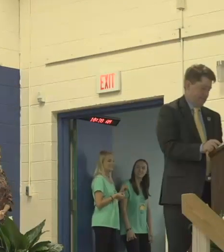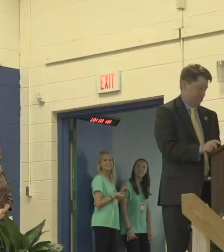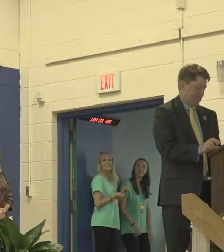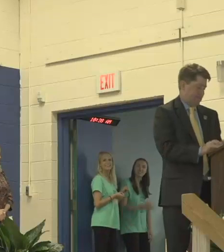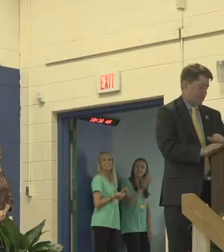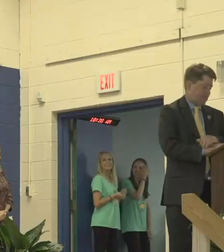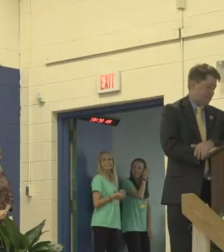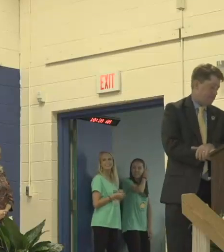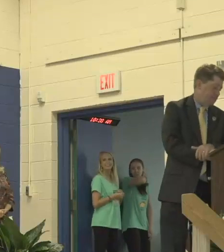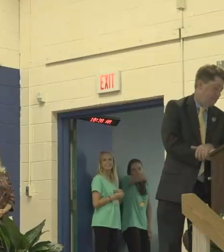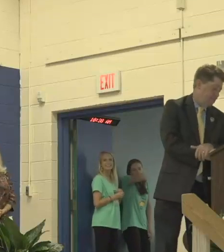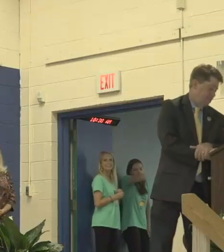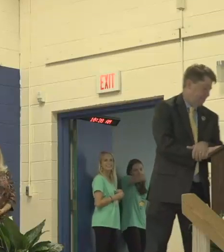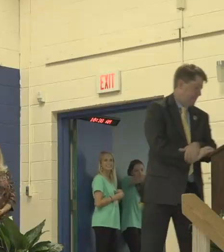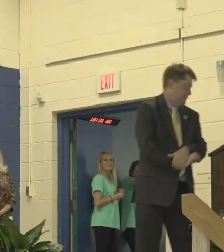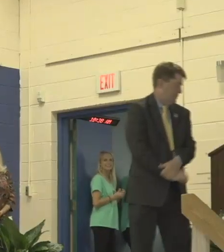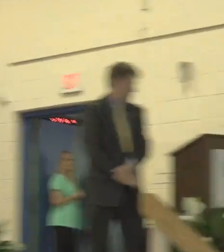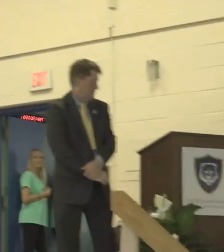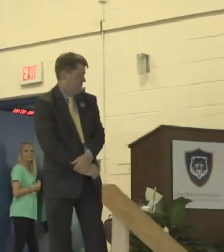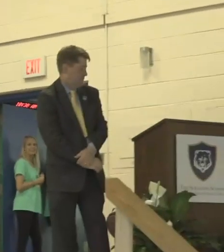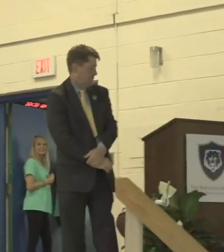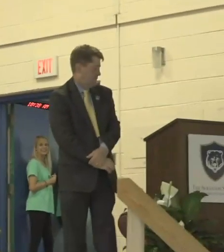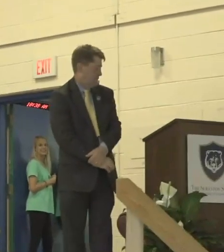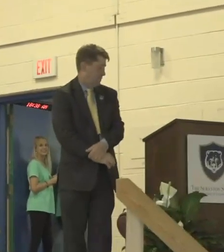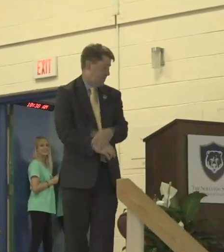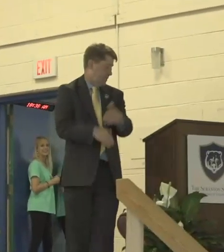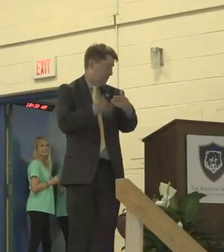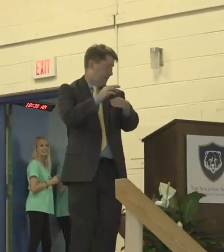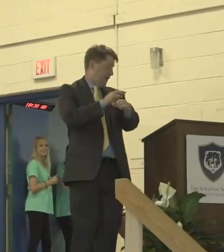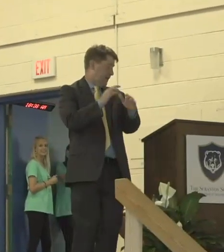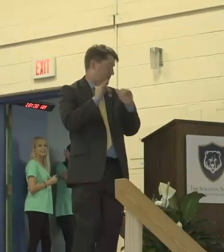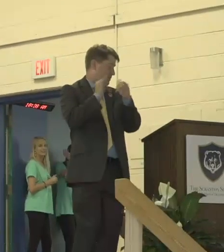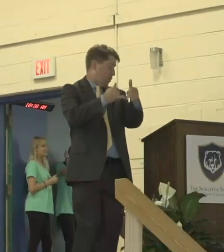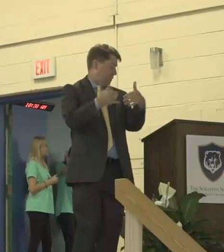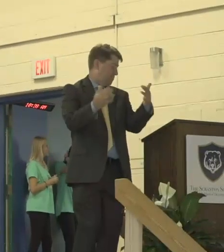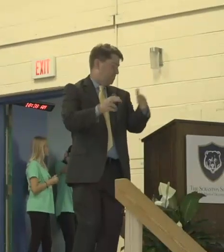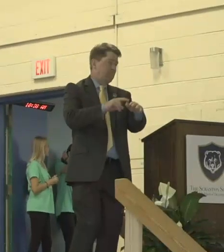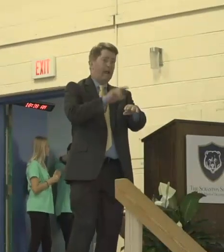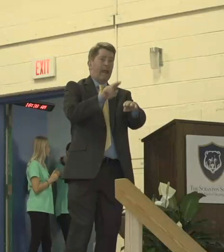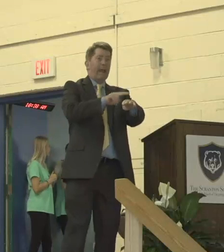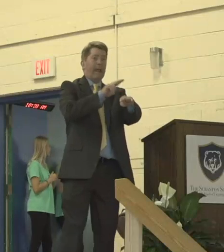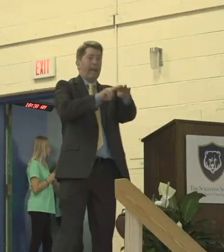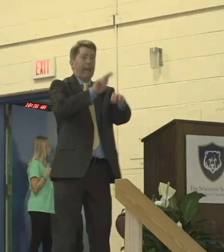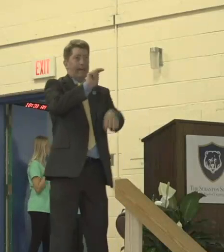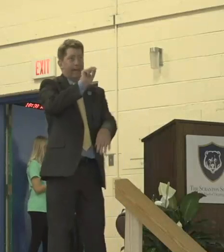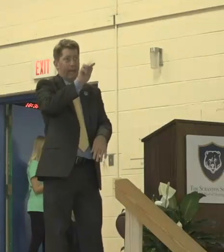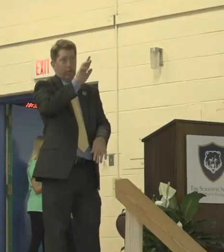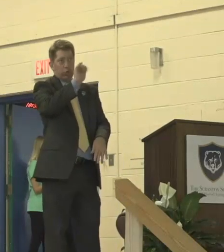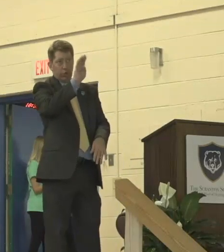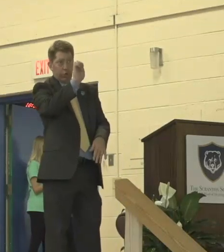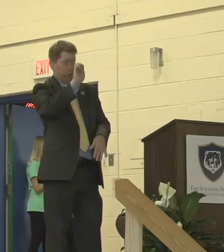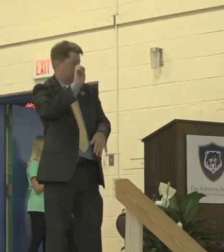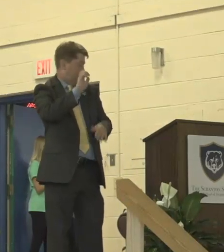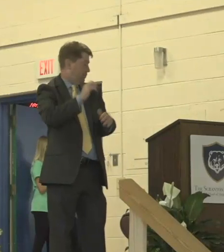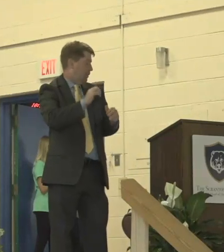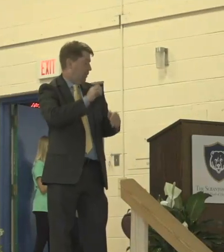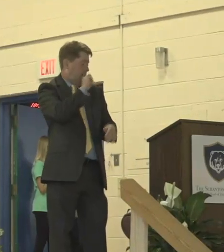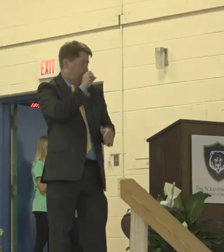Love will take care of all bugs that he can get his hands on. The next award is called the Nature